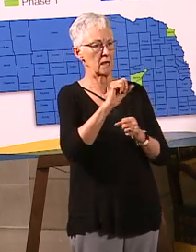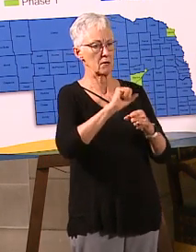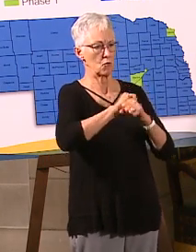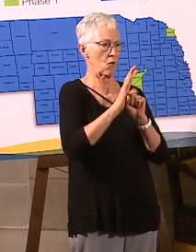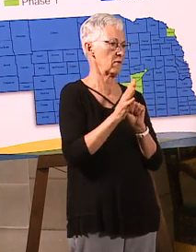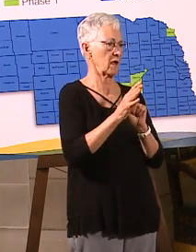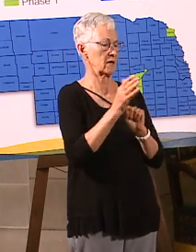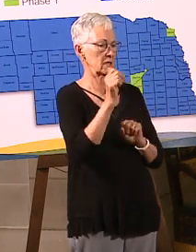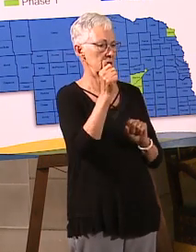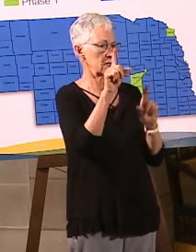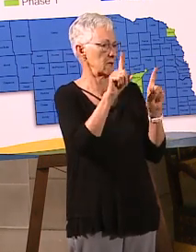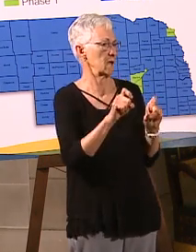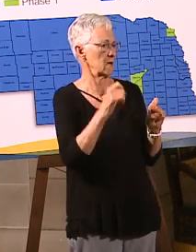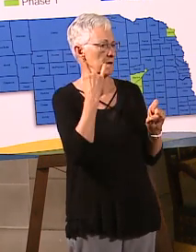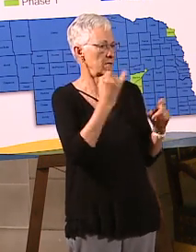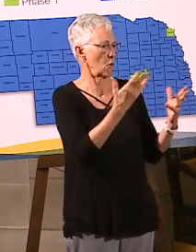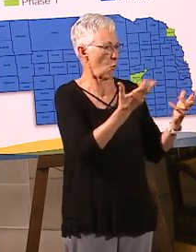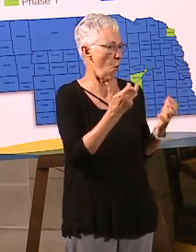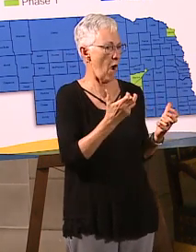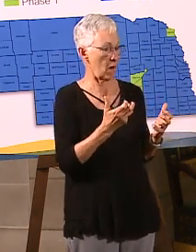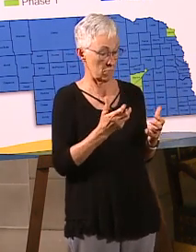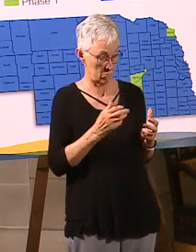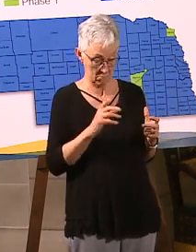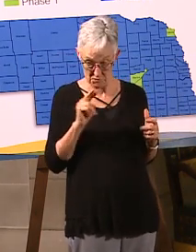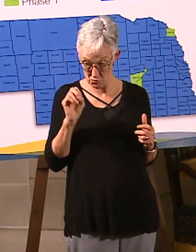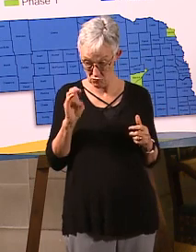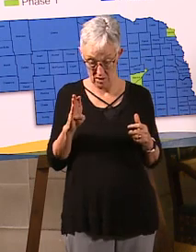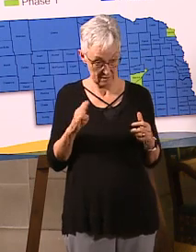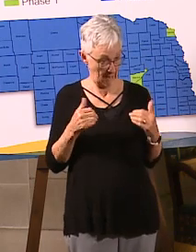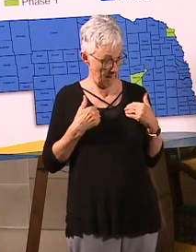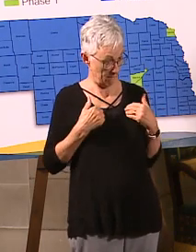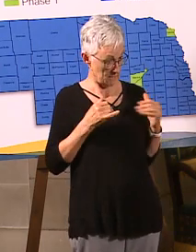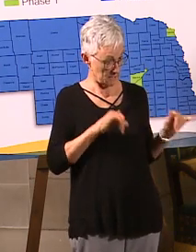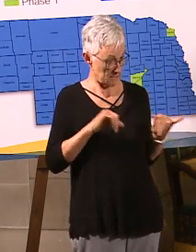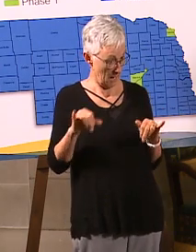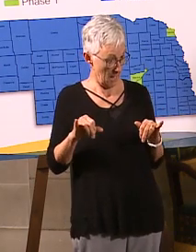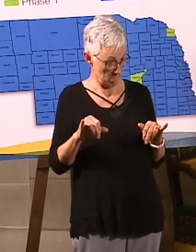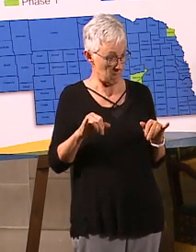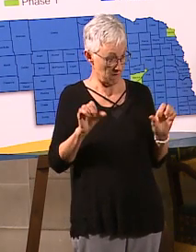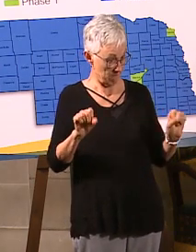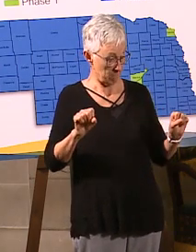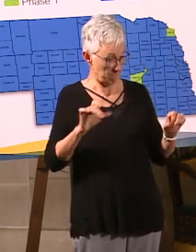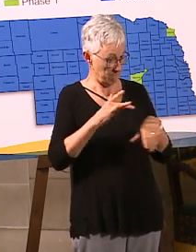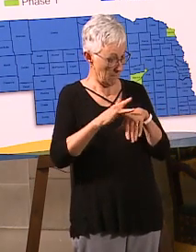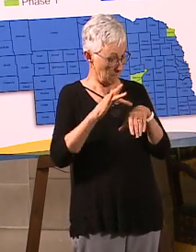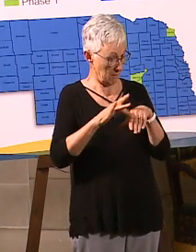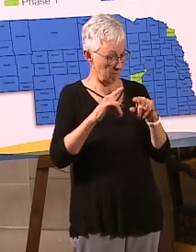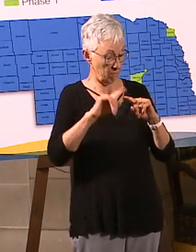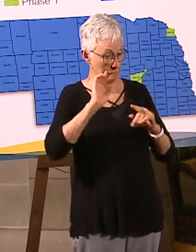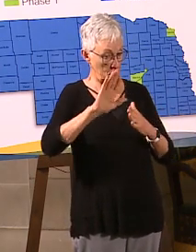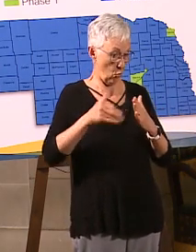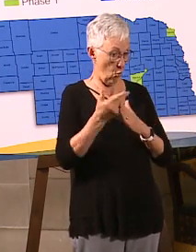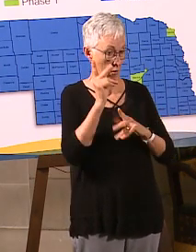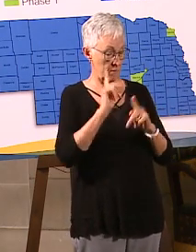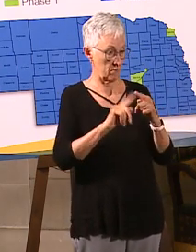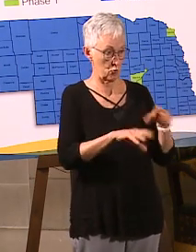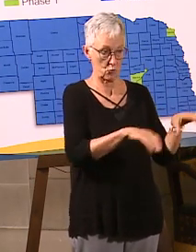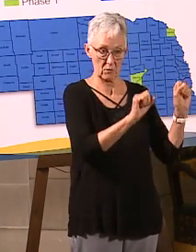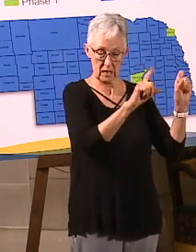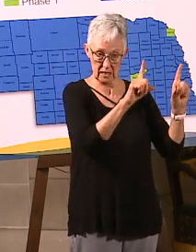close is Nebraska to be able to do that? Obviously, we've got the Test Nebraska program to be able to do that. We've got just